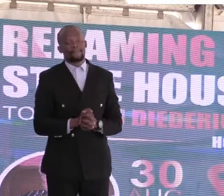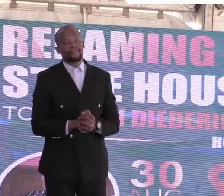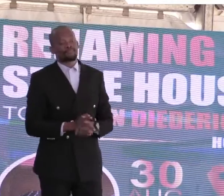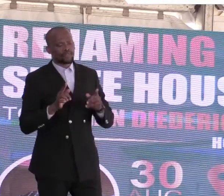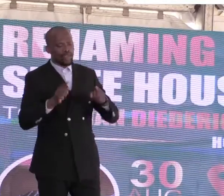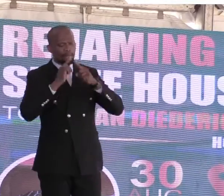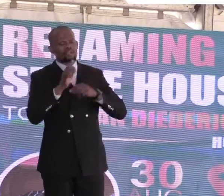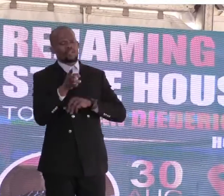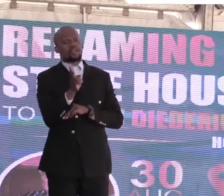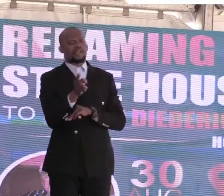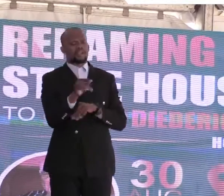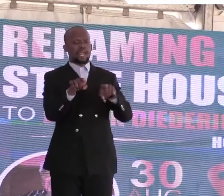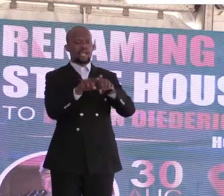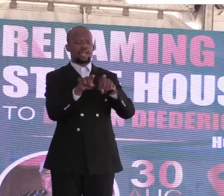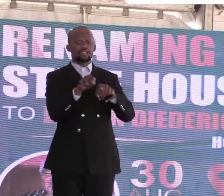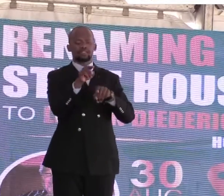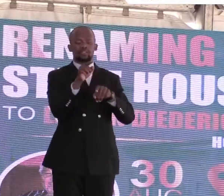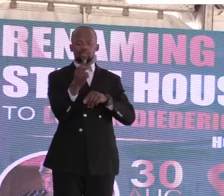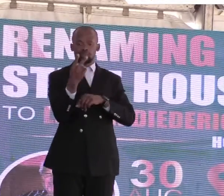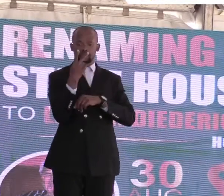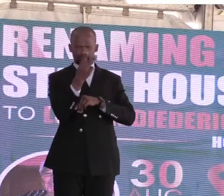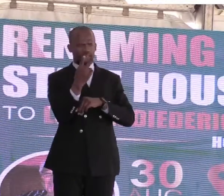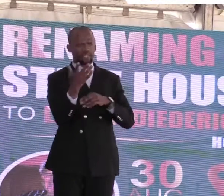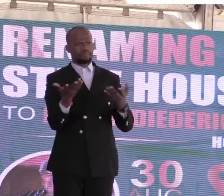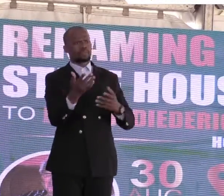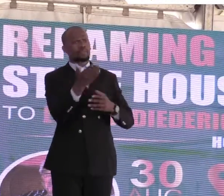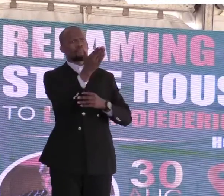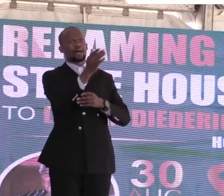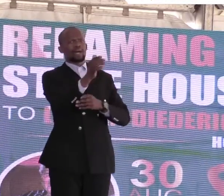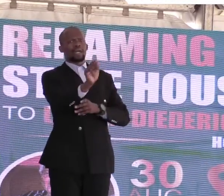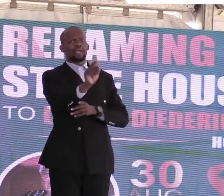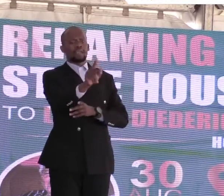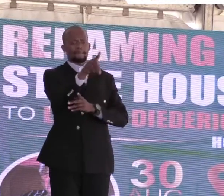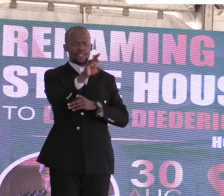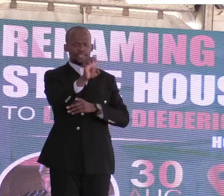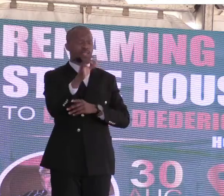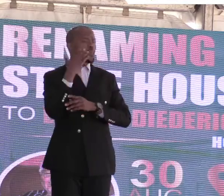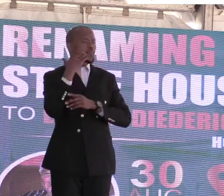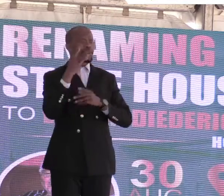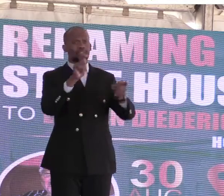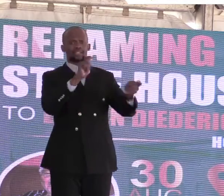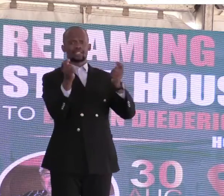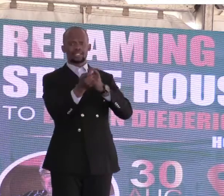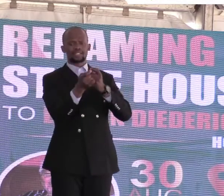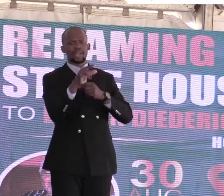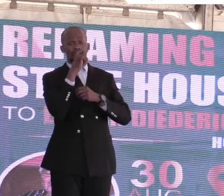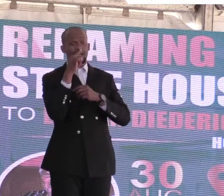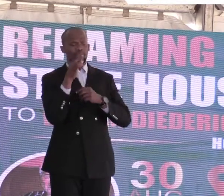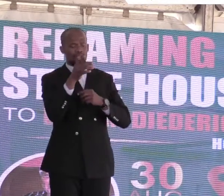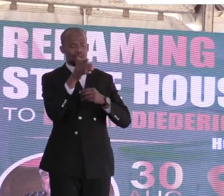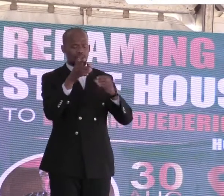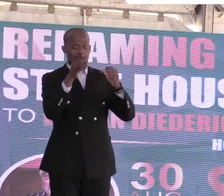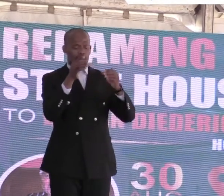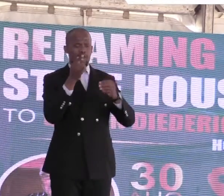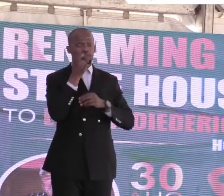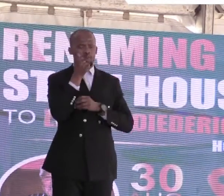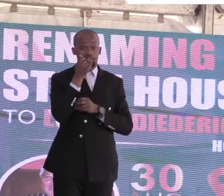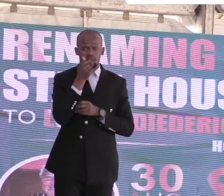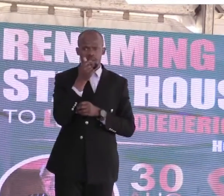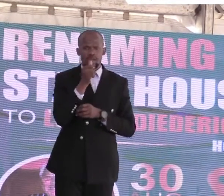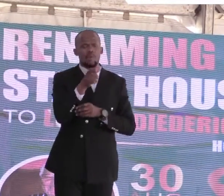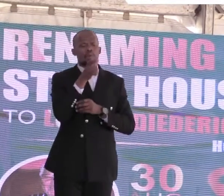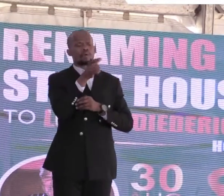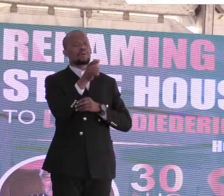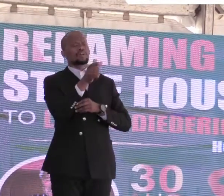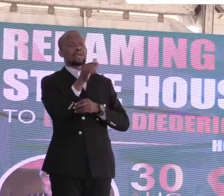Kodwa ke njengokuba besibonile eGqeberha xa bekutshintshwa elagama lalandoda who decided to name